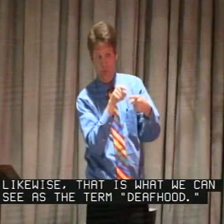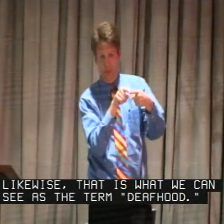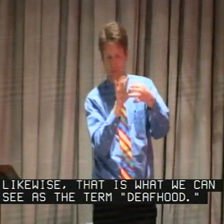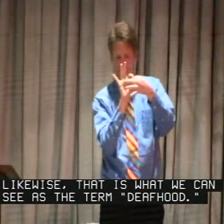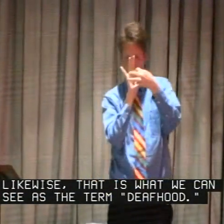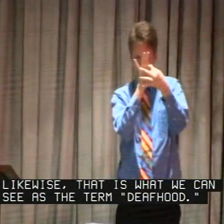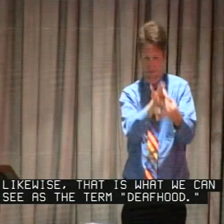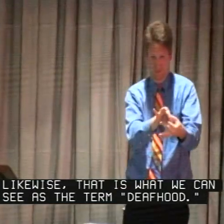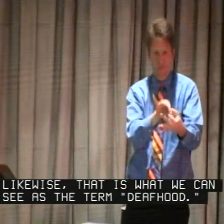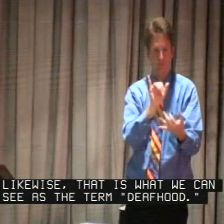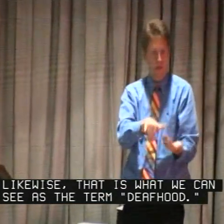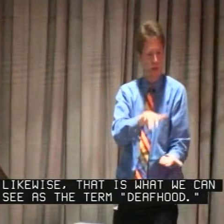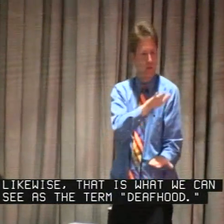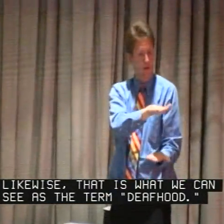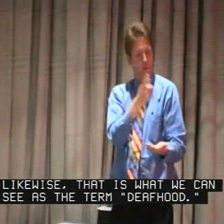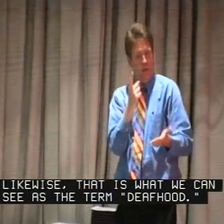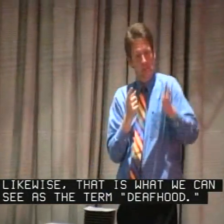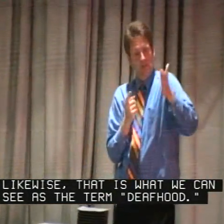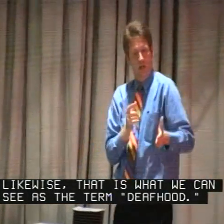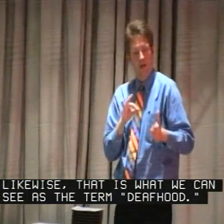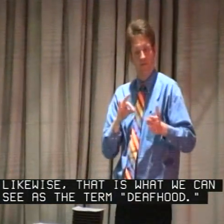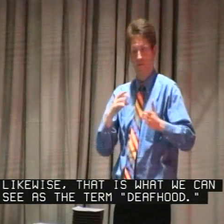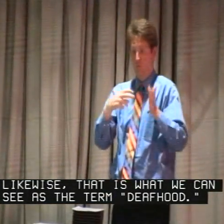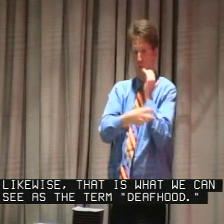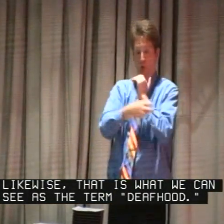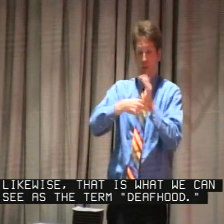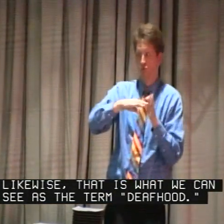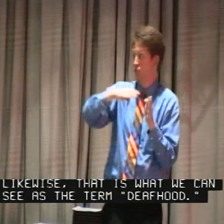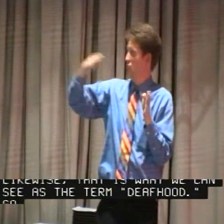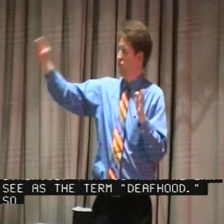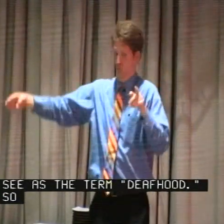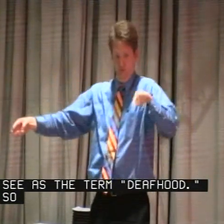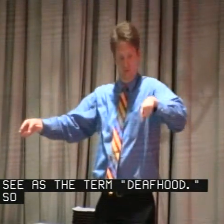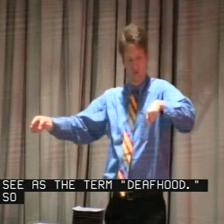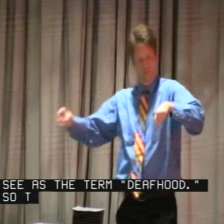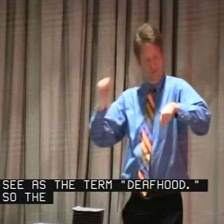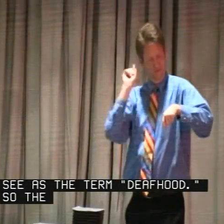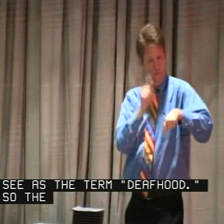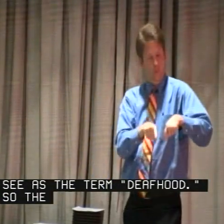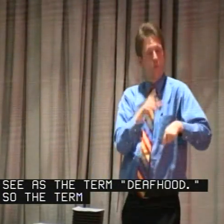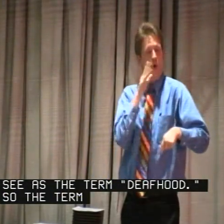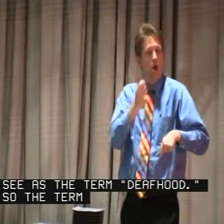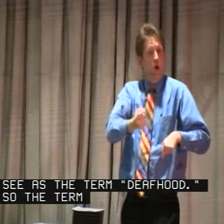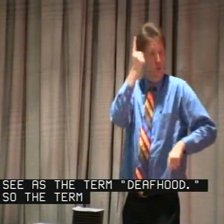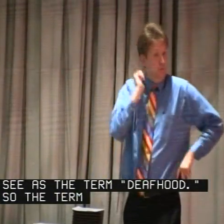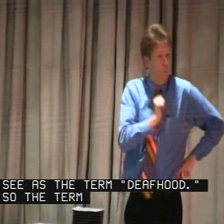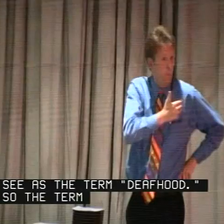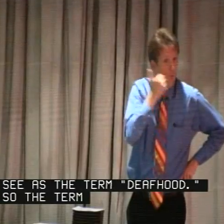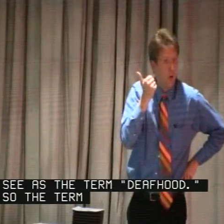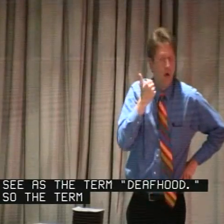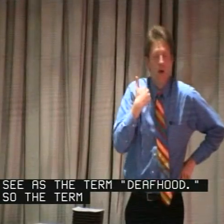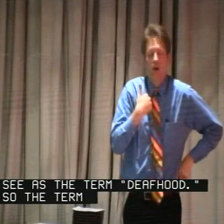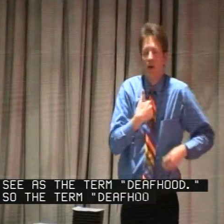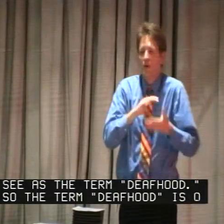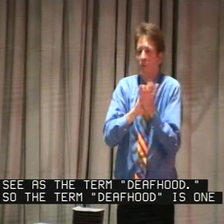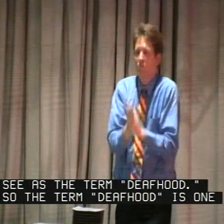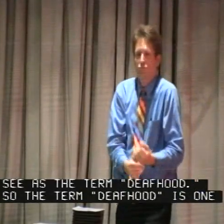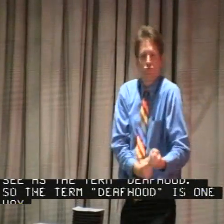So, the term deafhood is one way to bridge ourselves within the